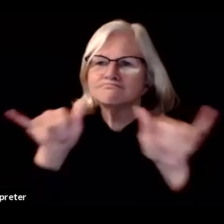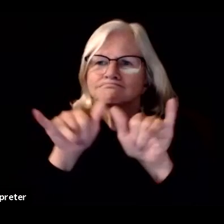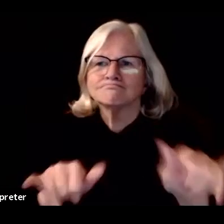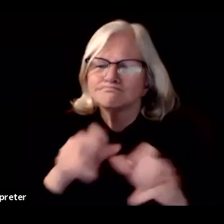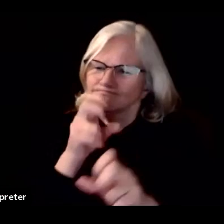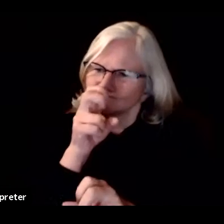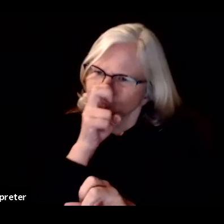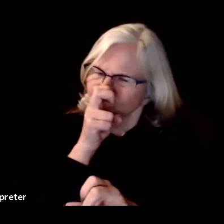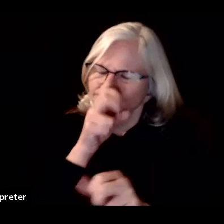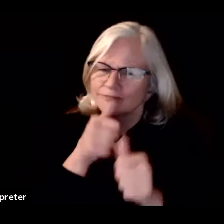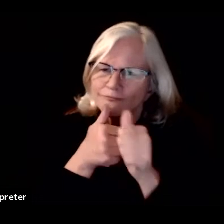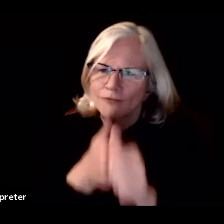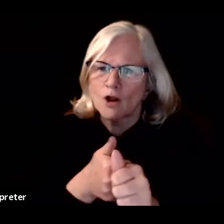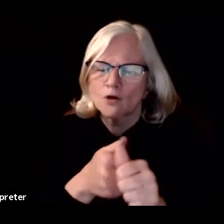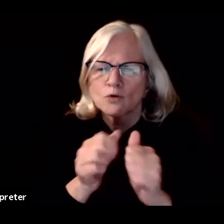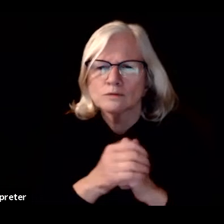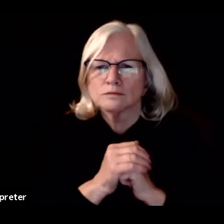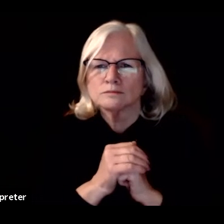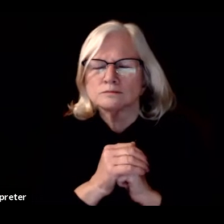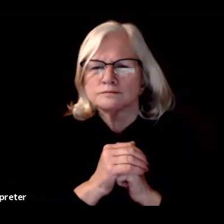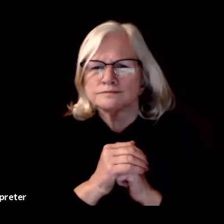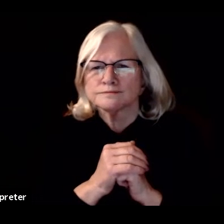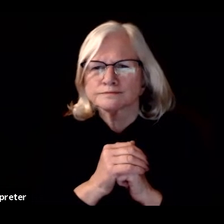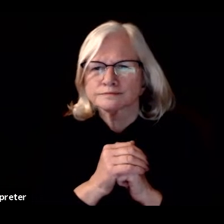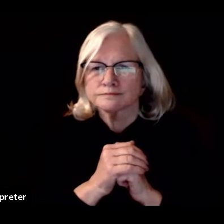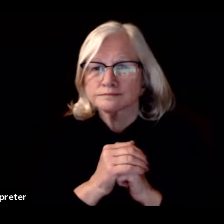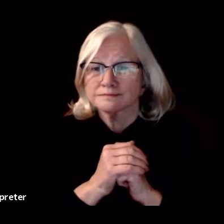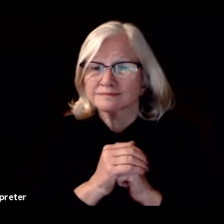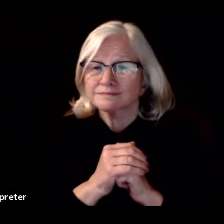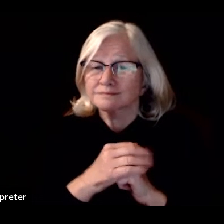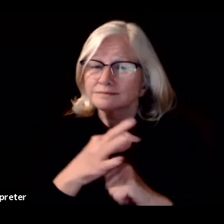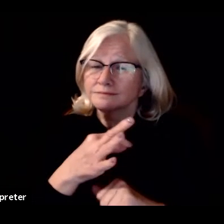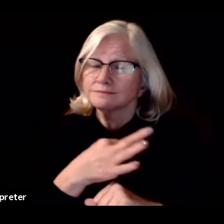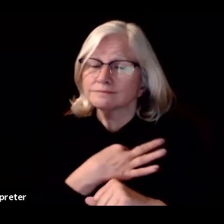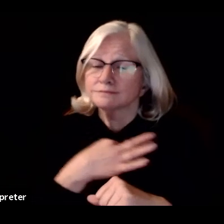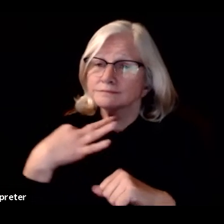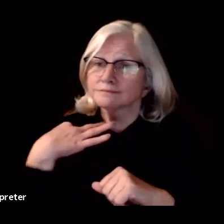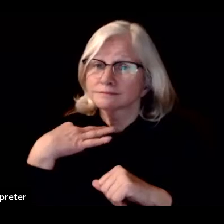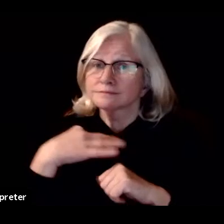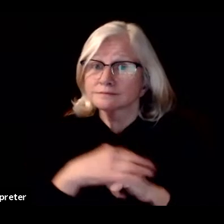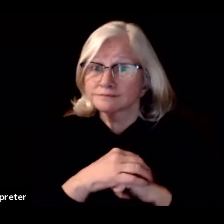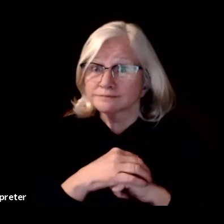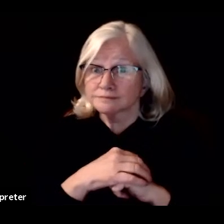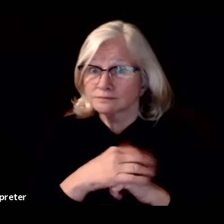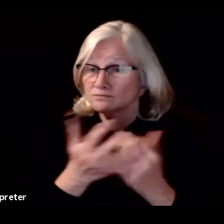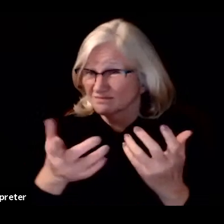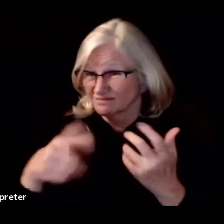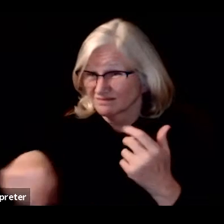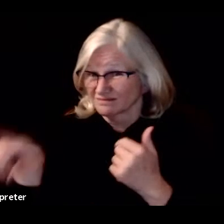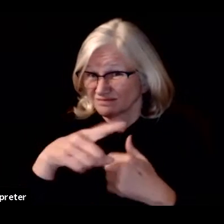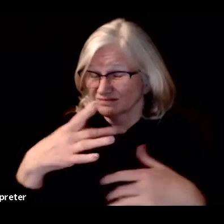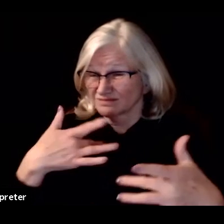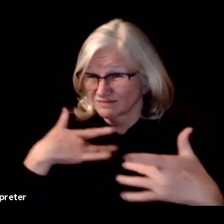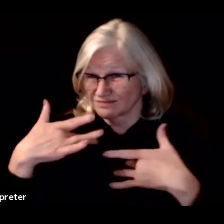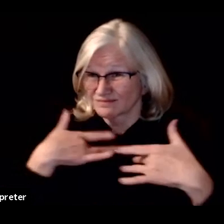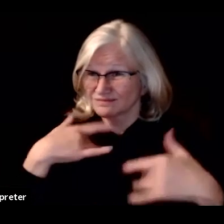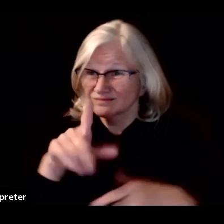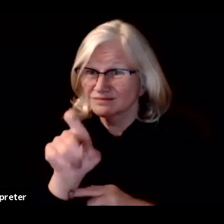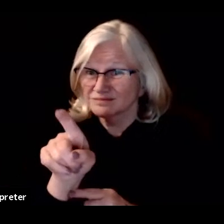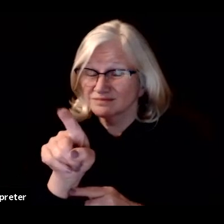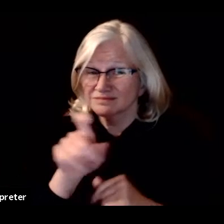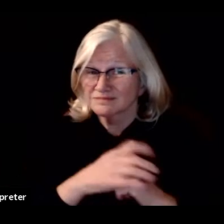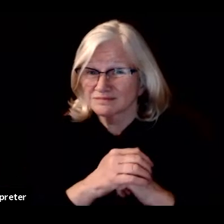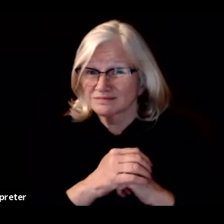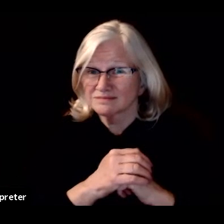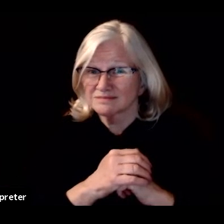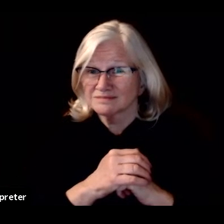There's people to staff them. Do you have any concerns right now about the staffing, and also that last week's CDC report had noted a